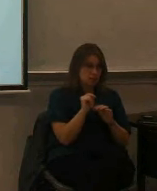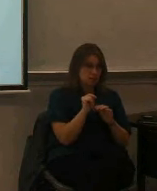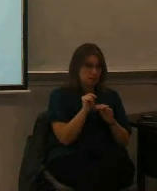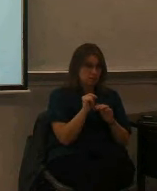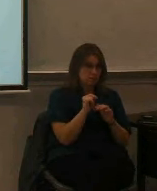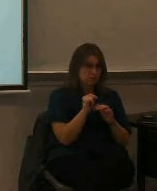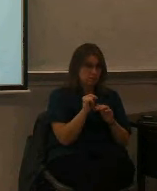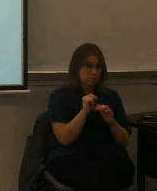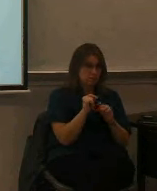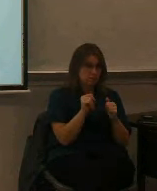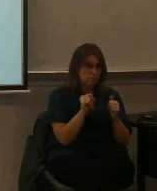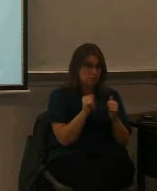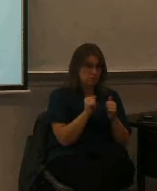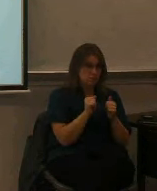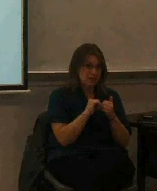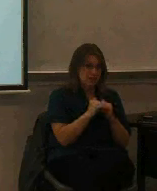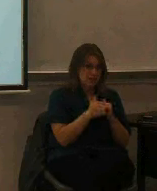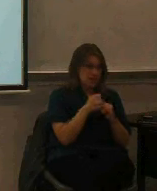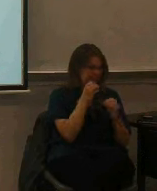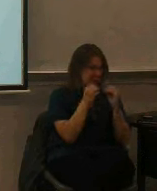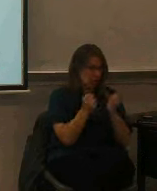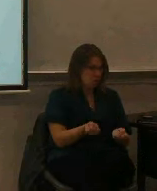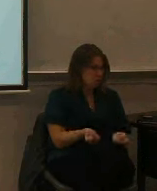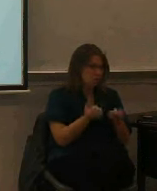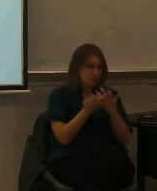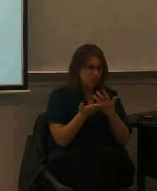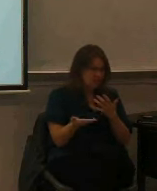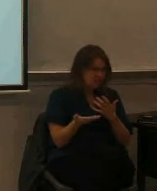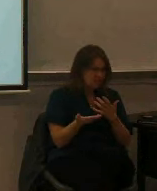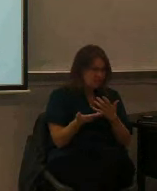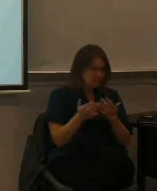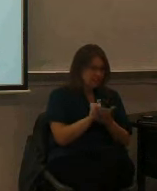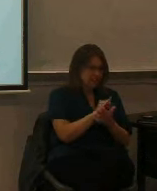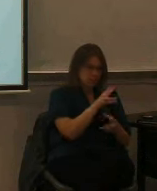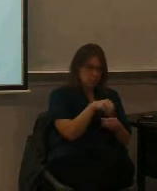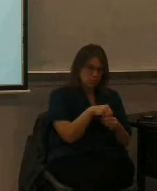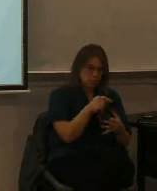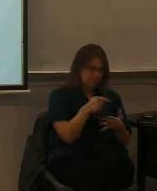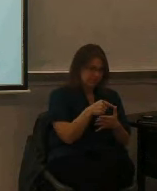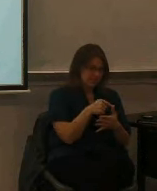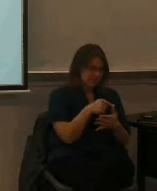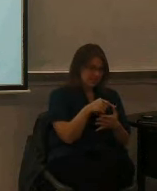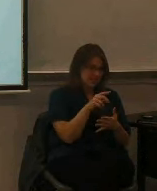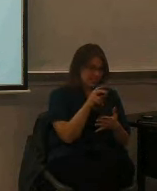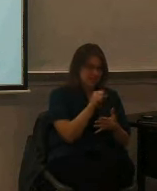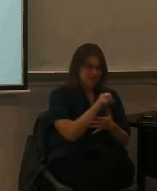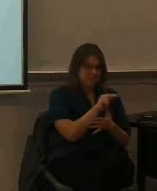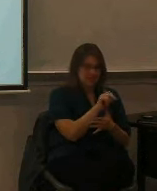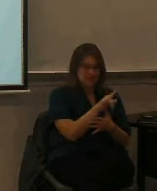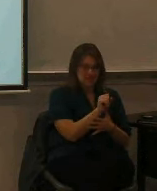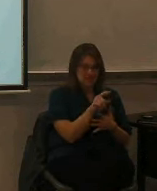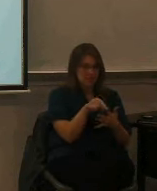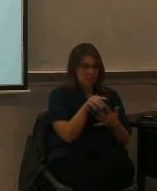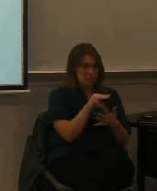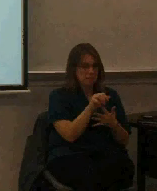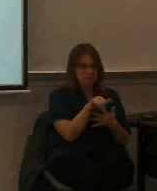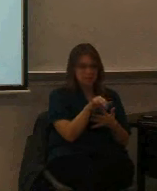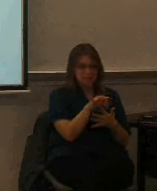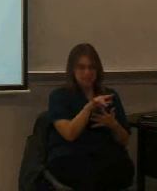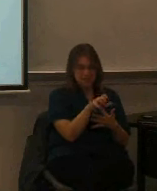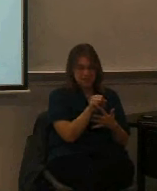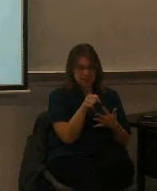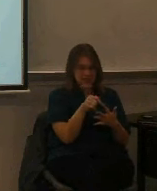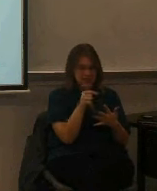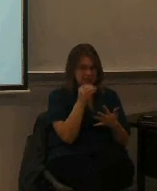just eating a whole bunch of stuff. And that would include things like snails and mayflies that